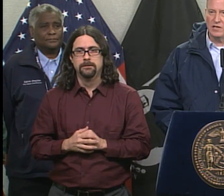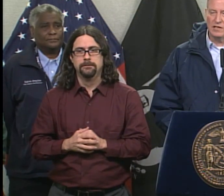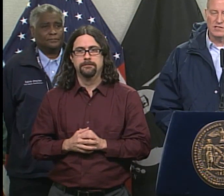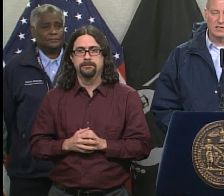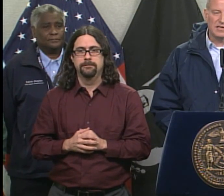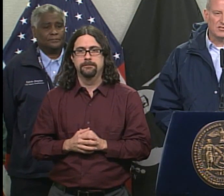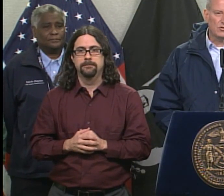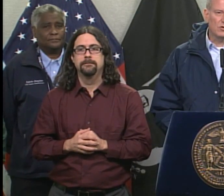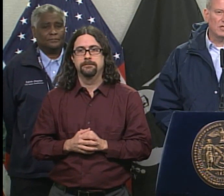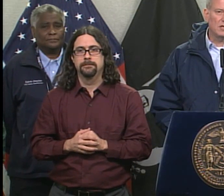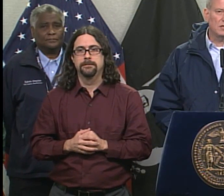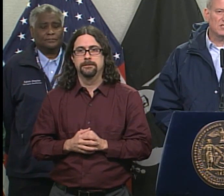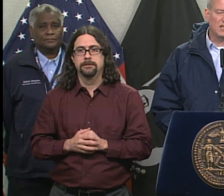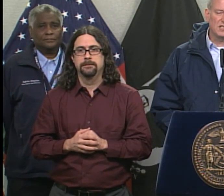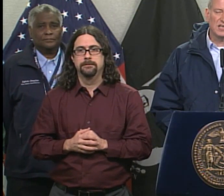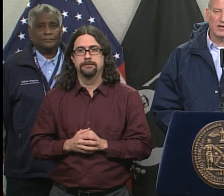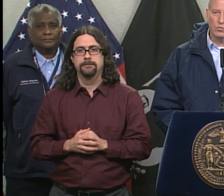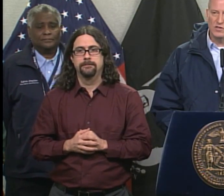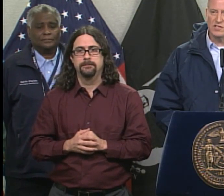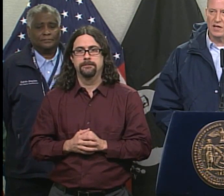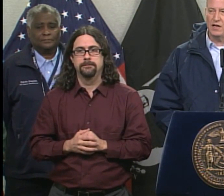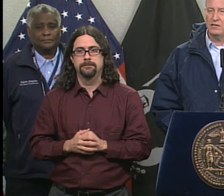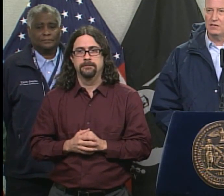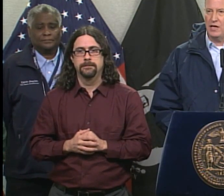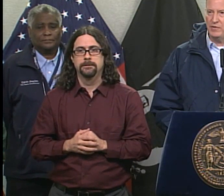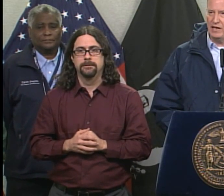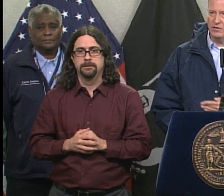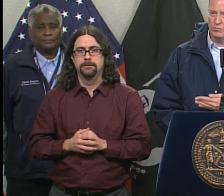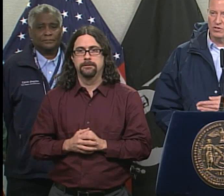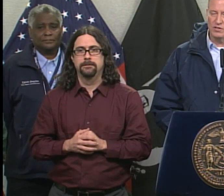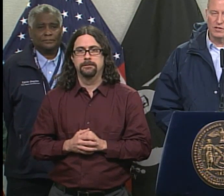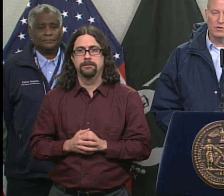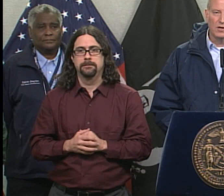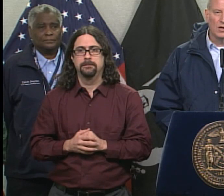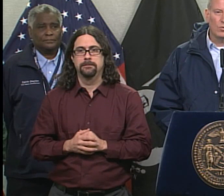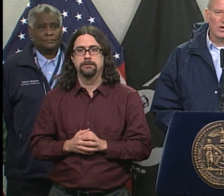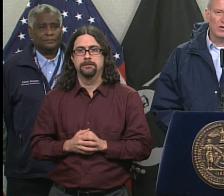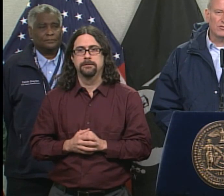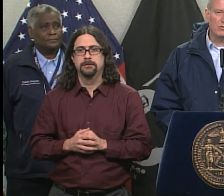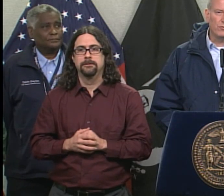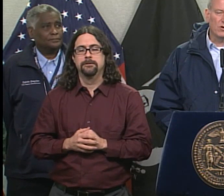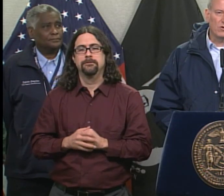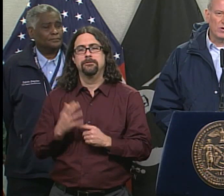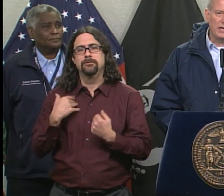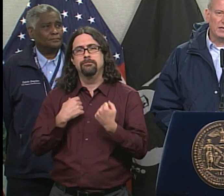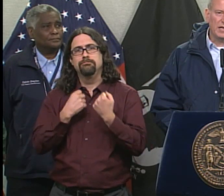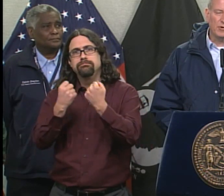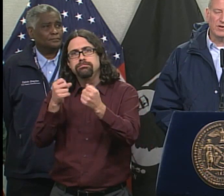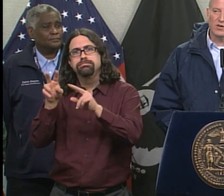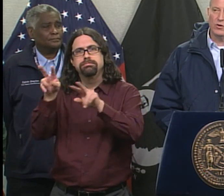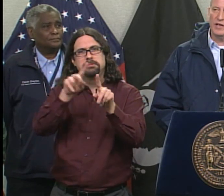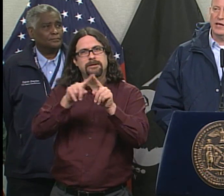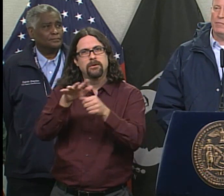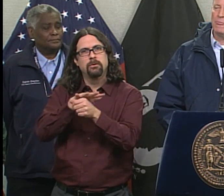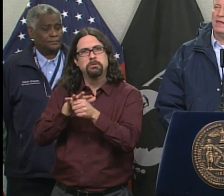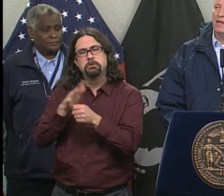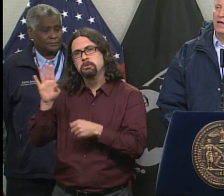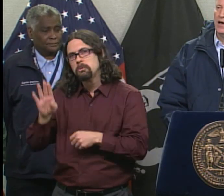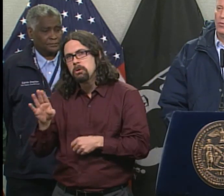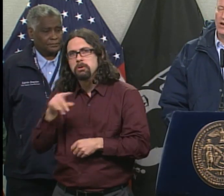I was in Long Island City, Astoria, Sunnyside, Woodside, came down to Brooklyn and went around through Fort Greene, came over here to